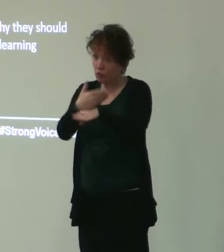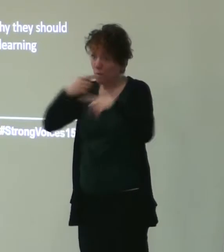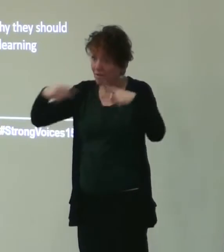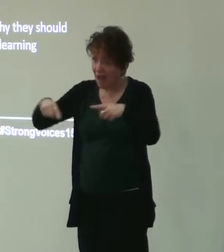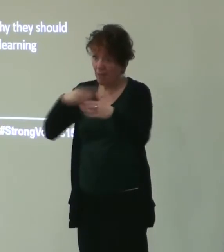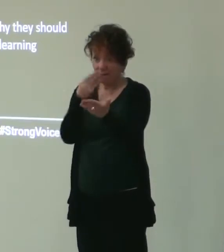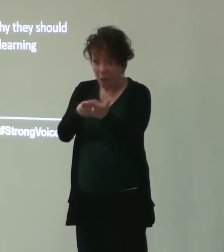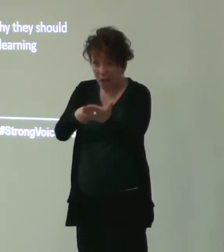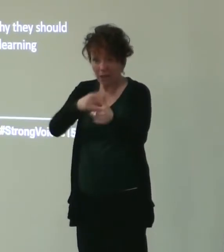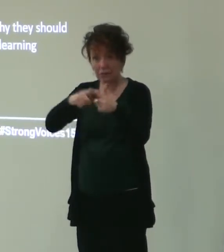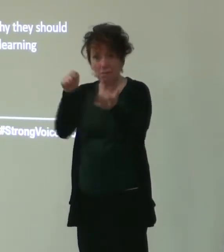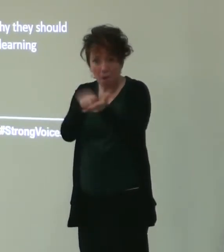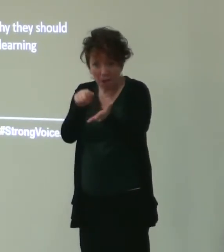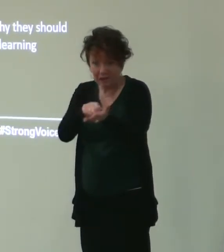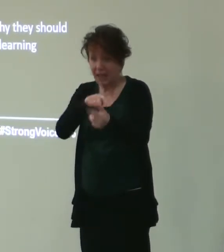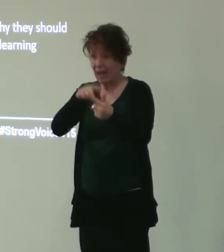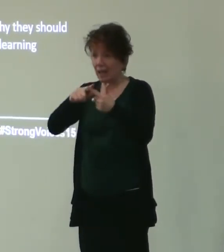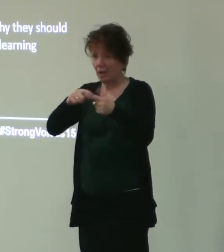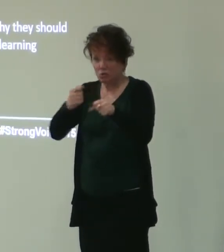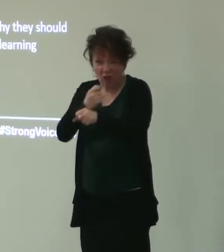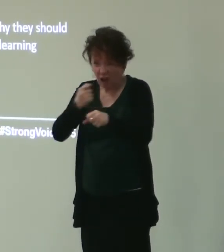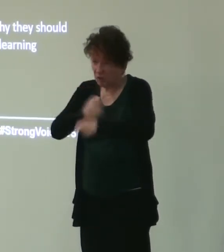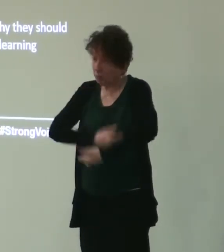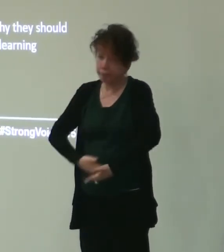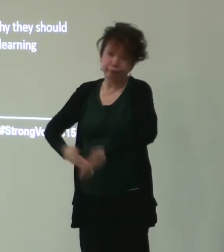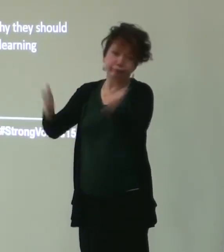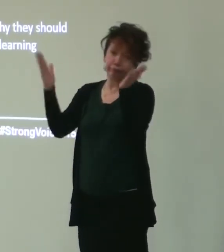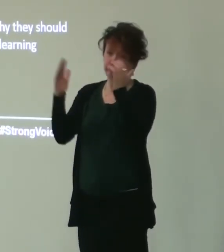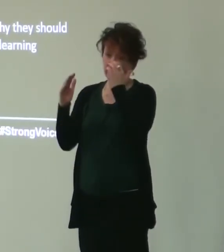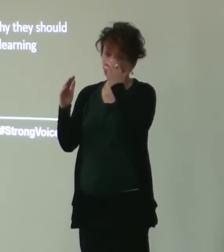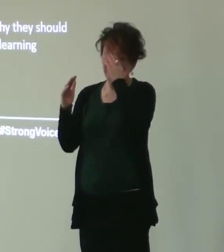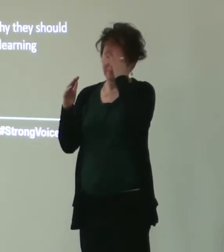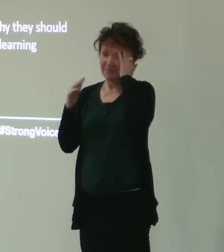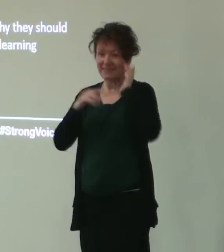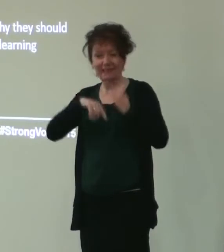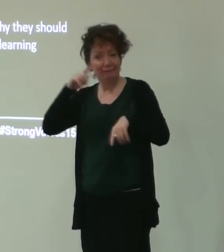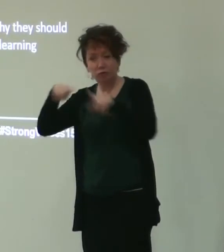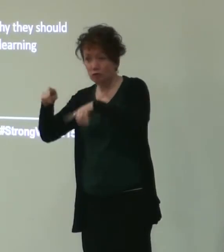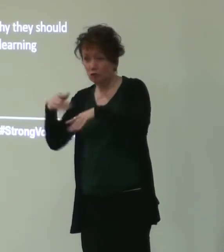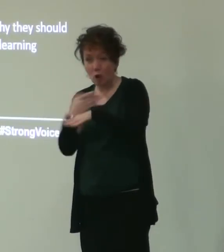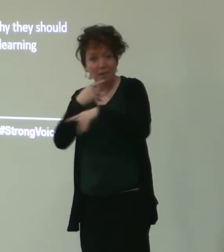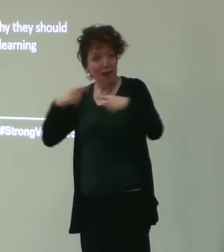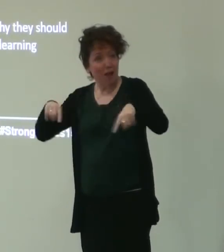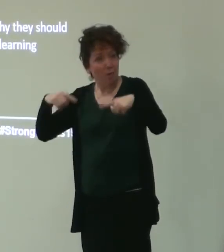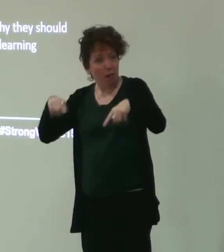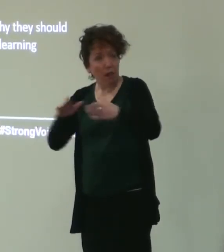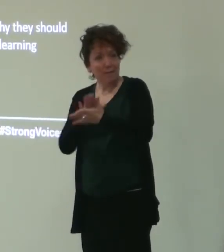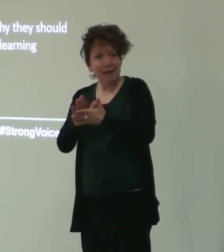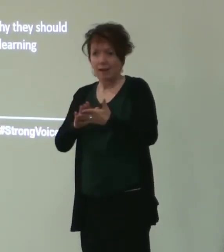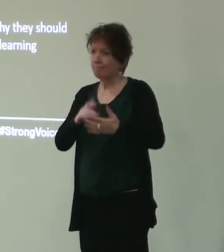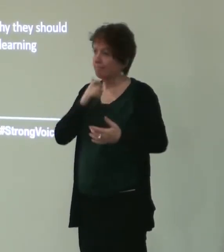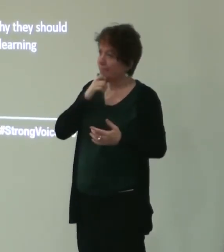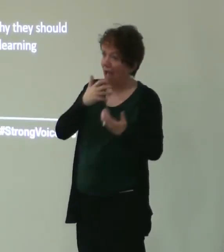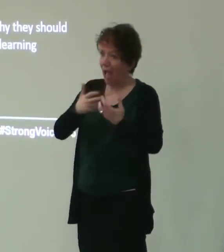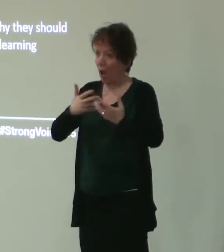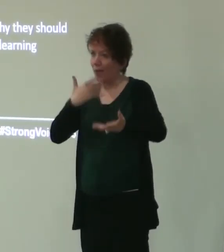marketing, construction, anything else that you can imagine. I think we pretty much cover most of them. So it's about thinking of how we sell